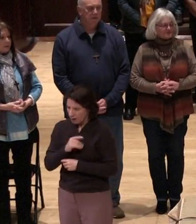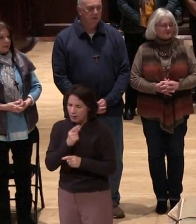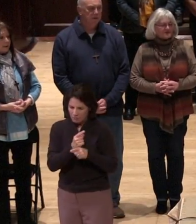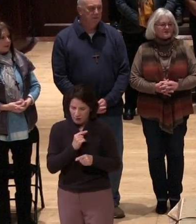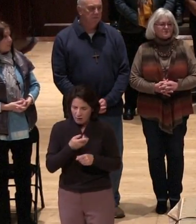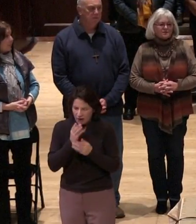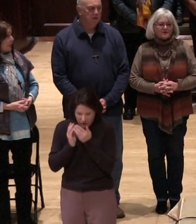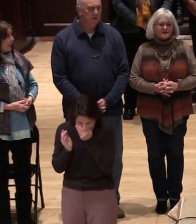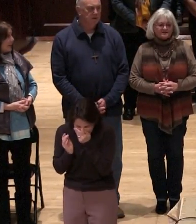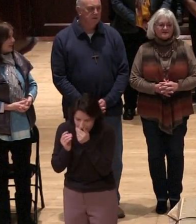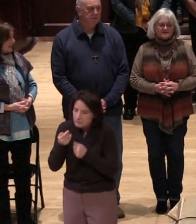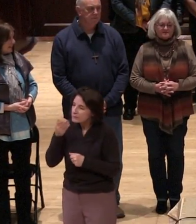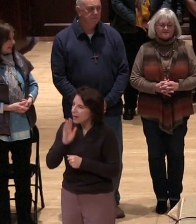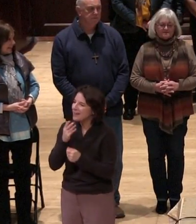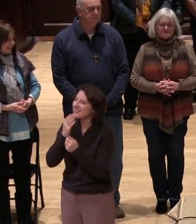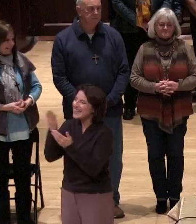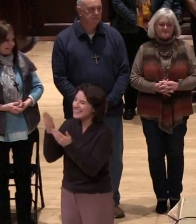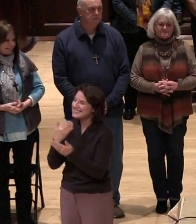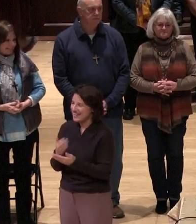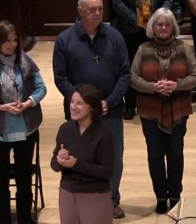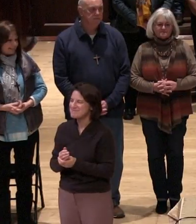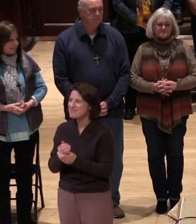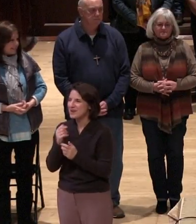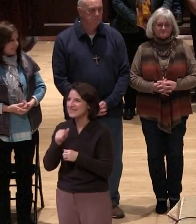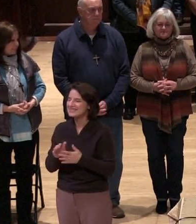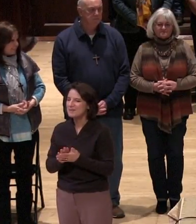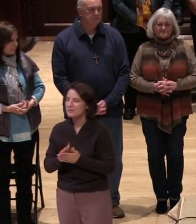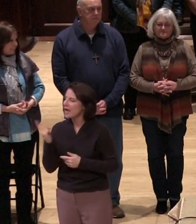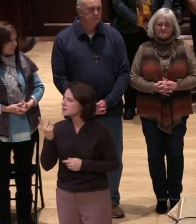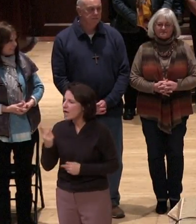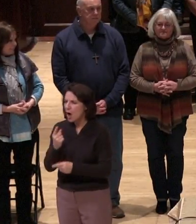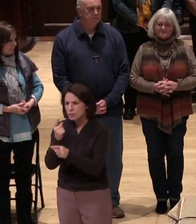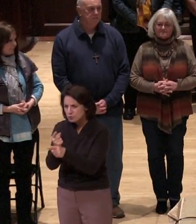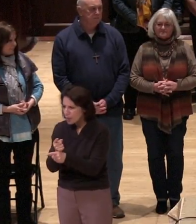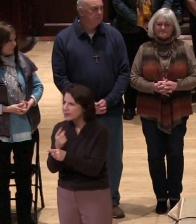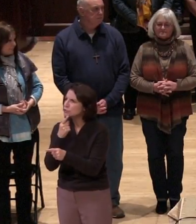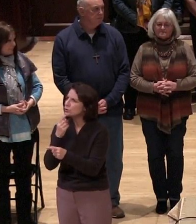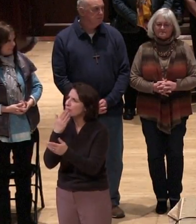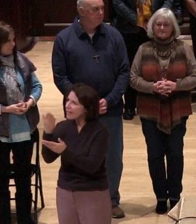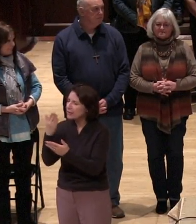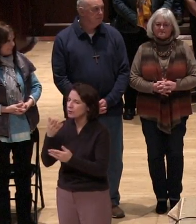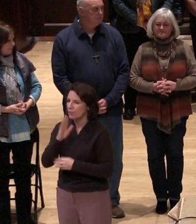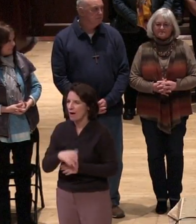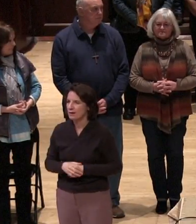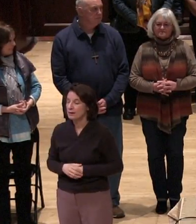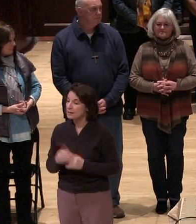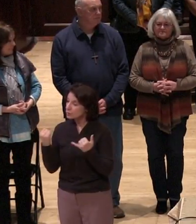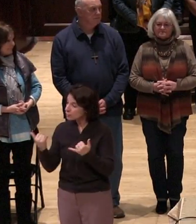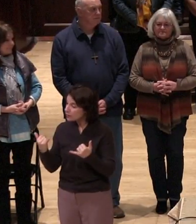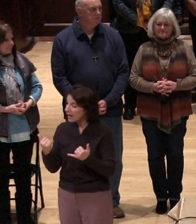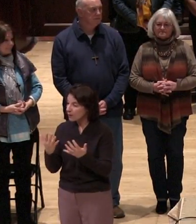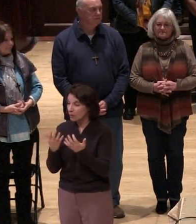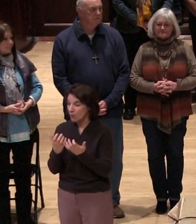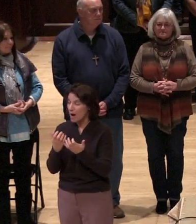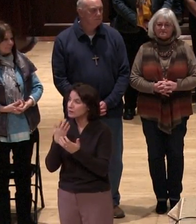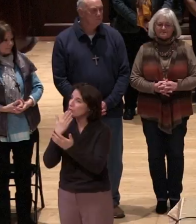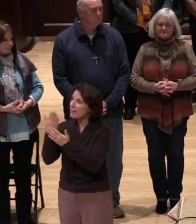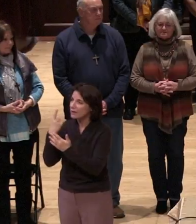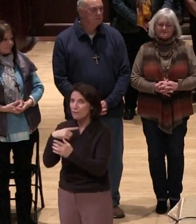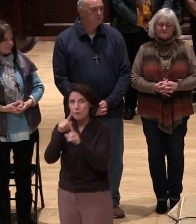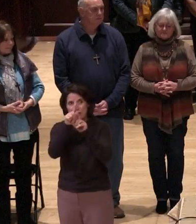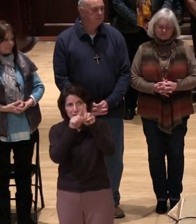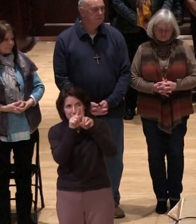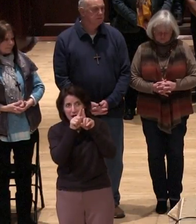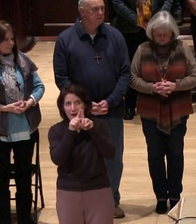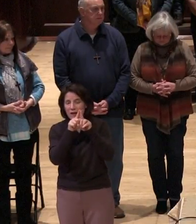give God thanks and praise. It's always great to thank you, God. Today we want to thank you for the star, for you, for